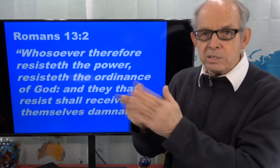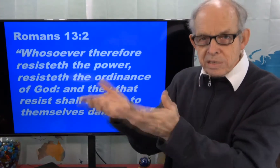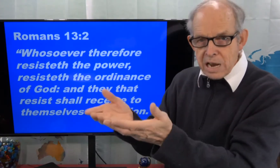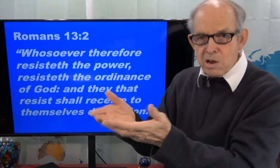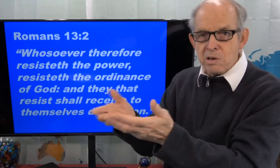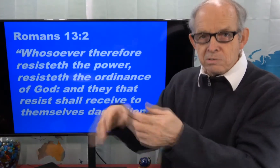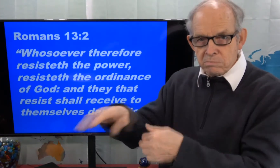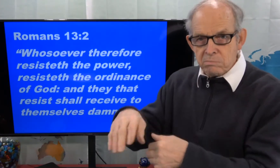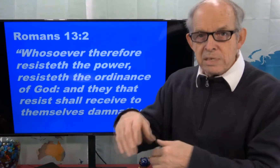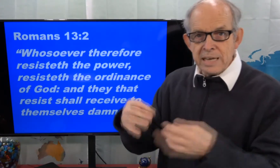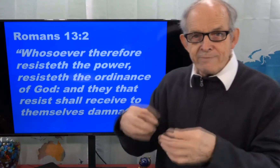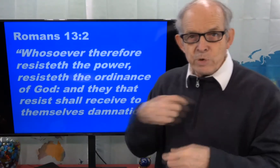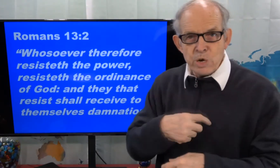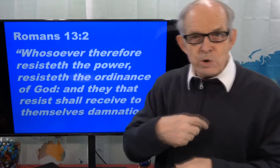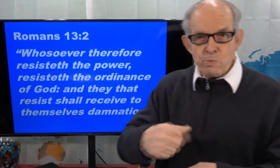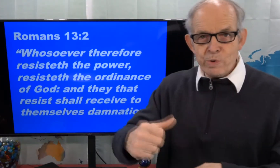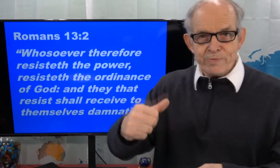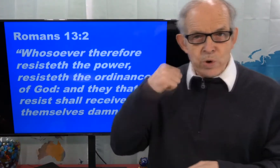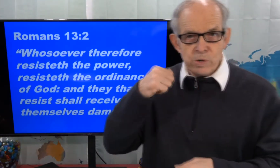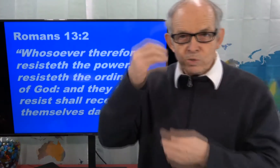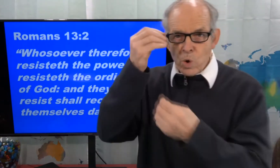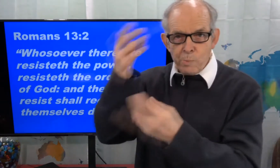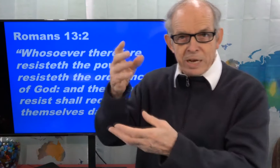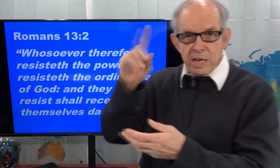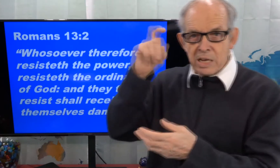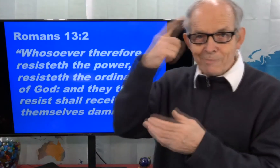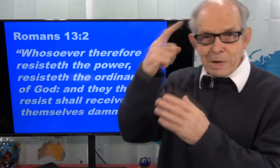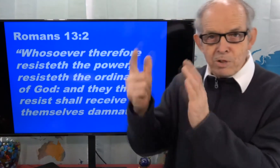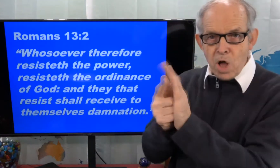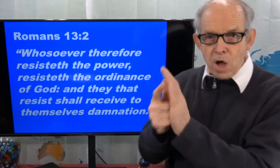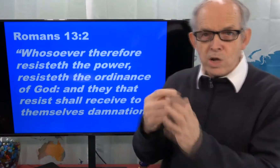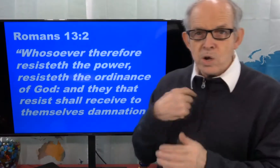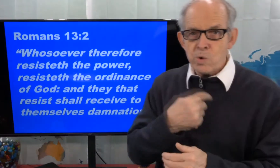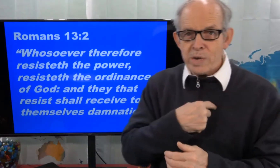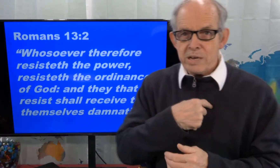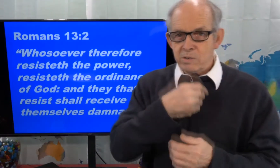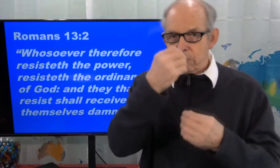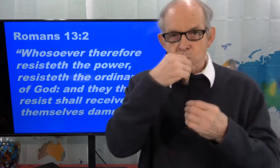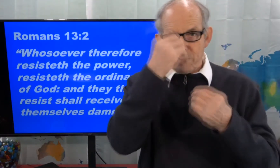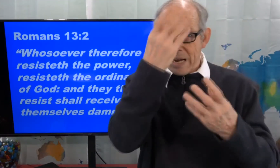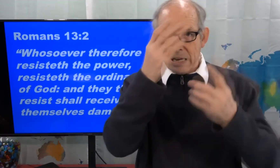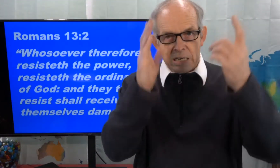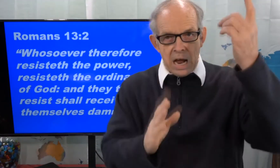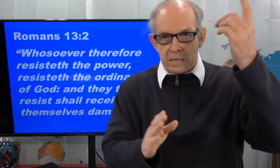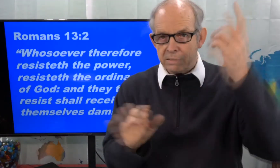here. If you refuse to obey God's law, we never obey God's